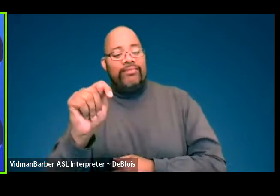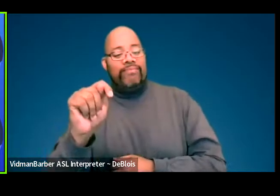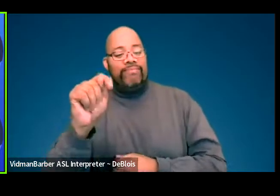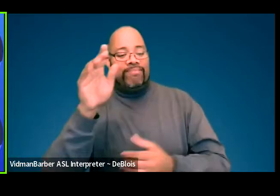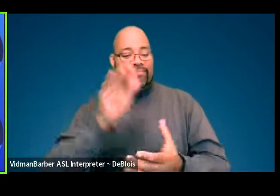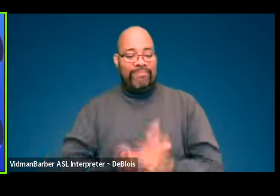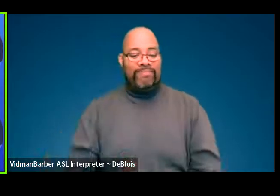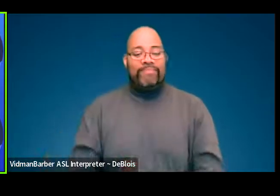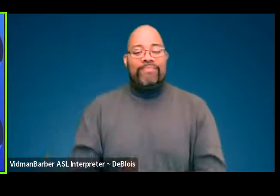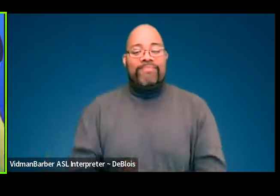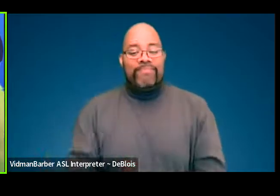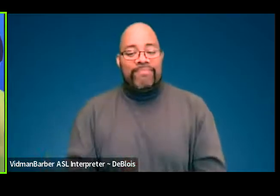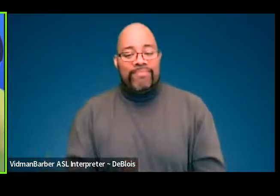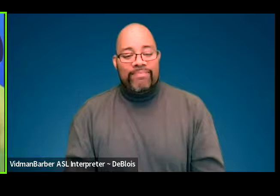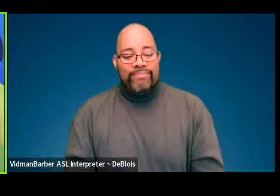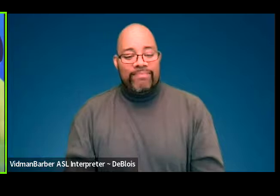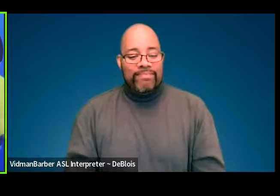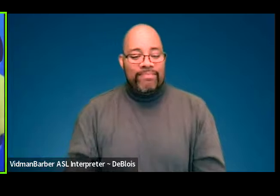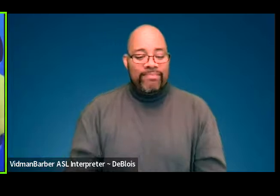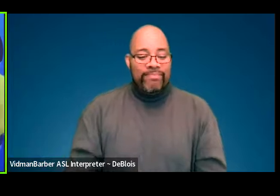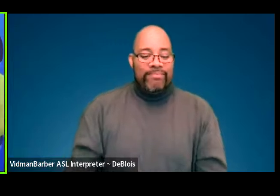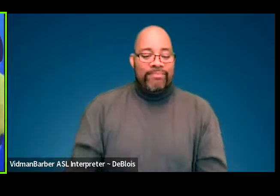chat.